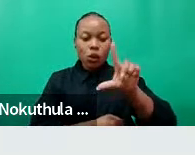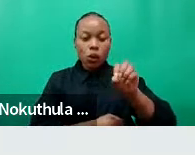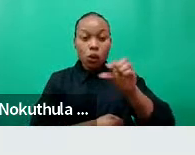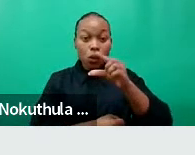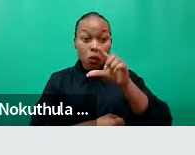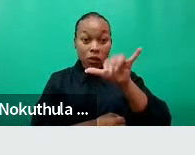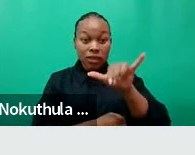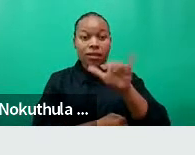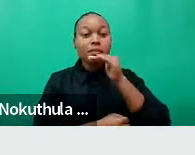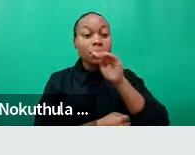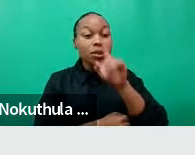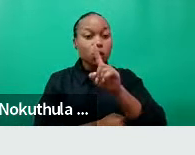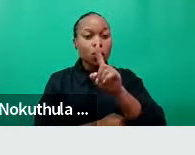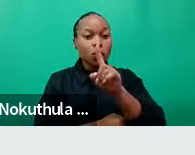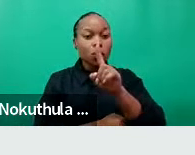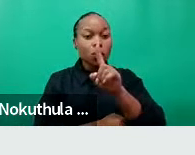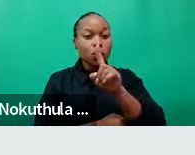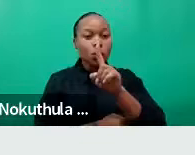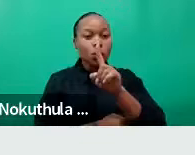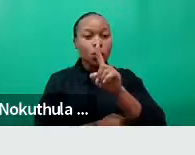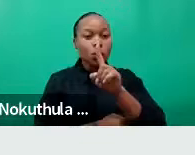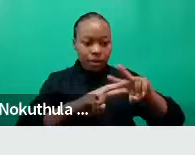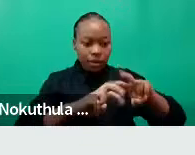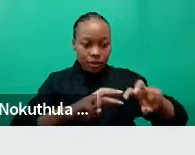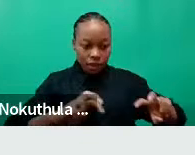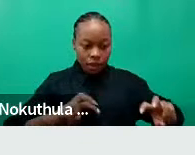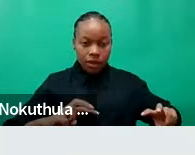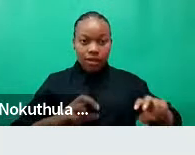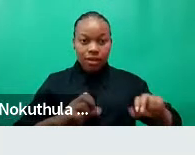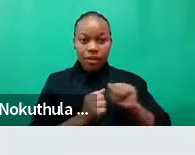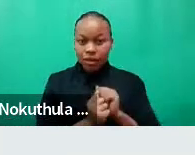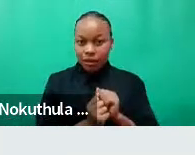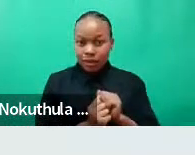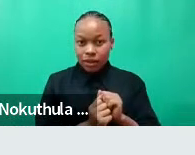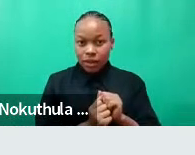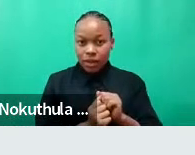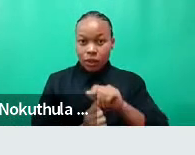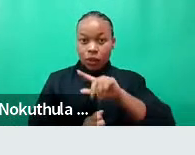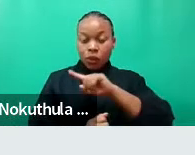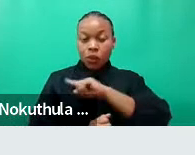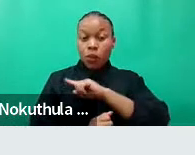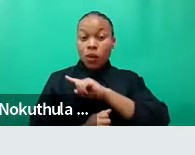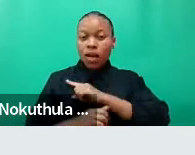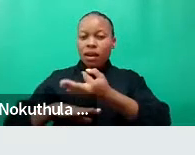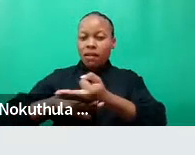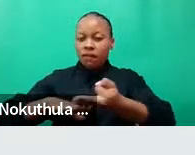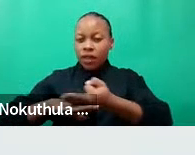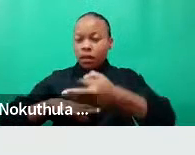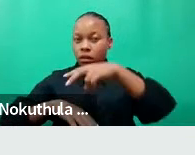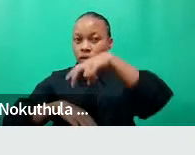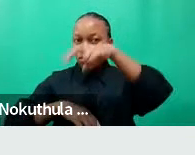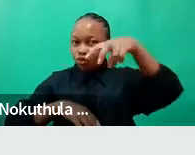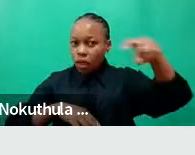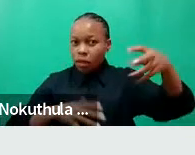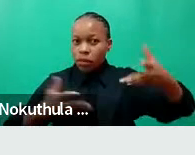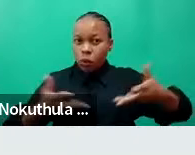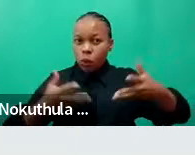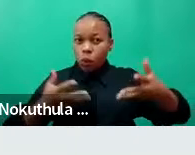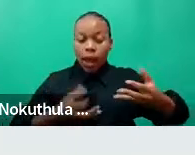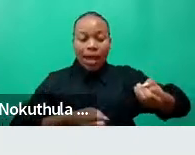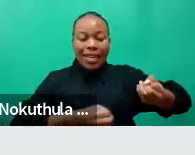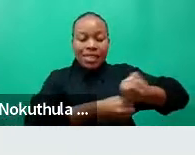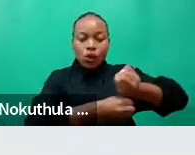the earth. We are not the only discipline that does field trips. I know there are field trips in the geography department, environmental